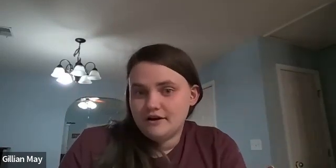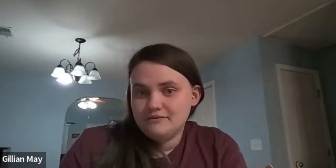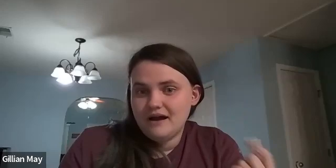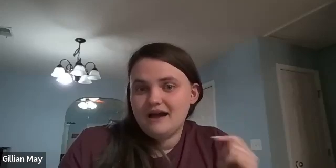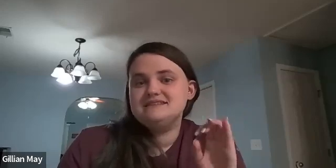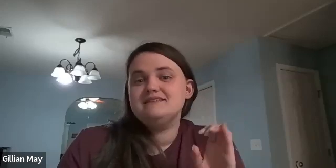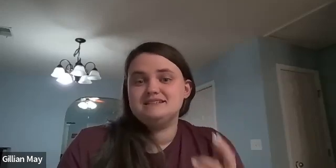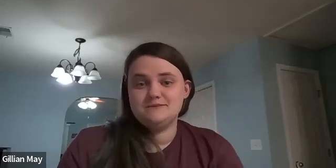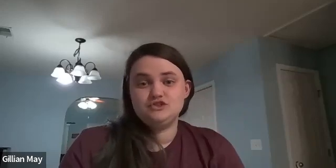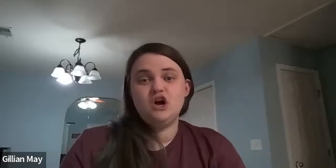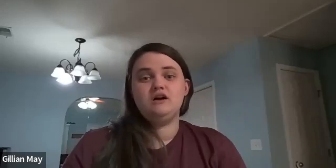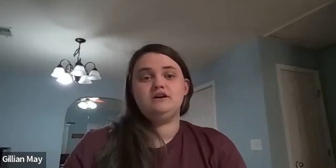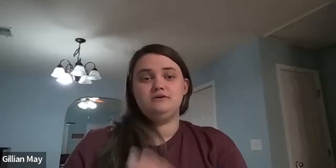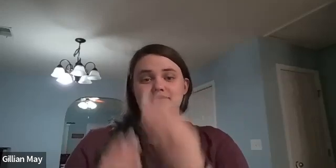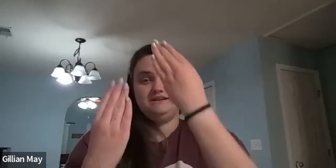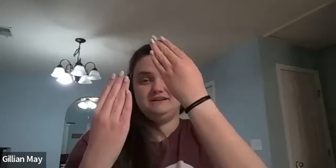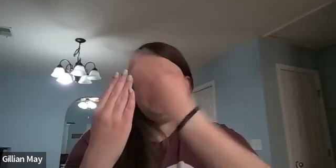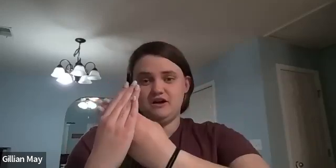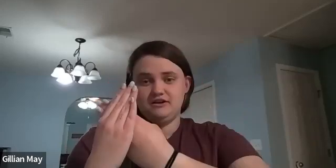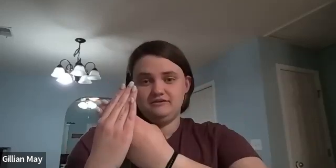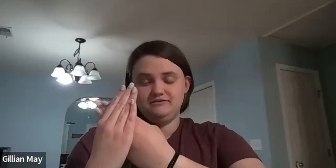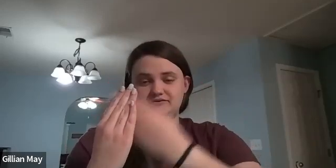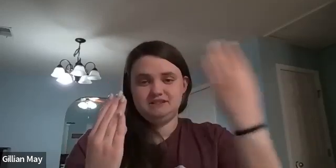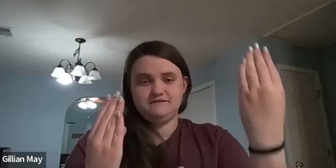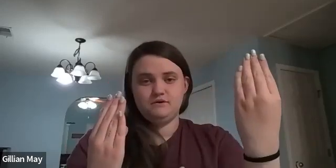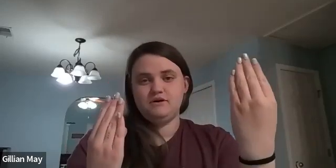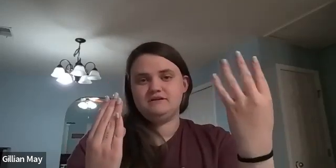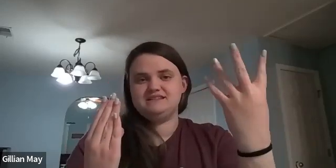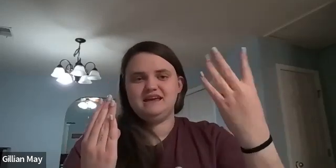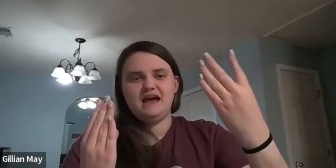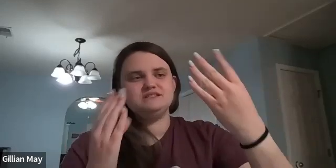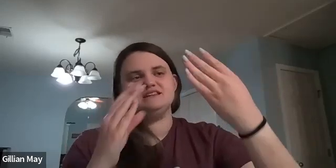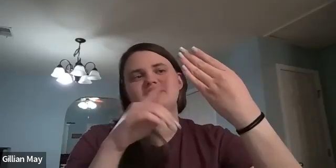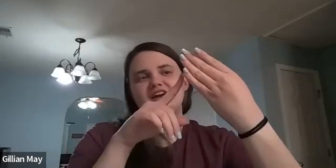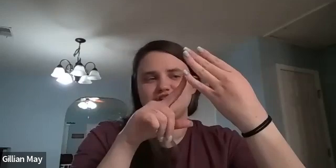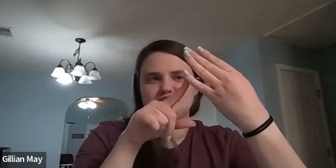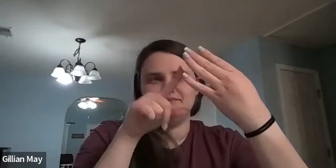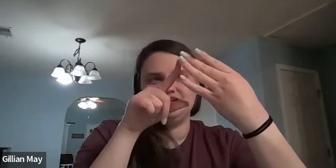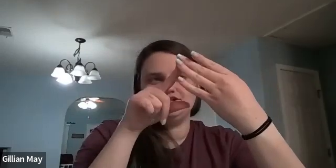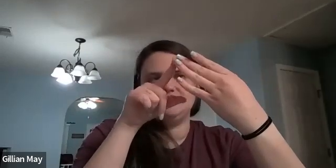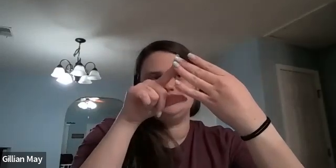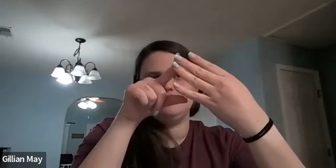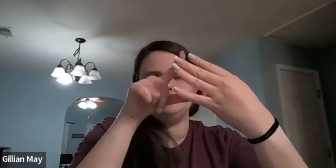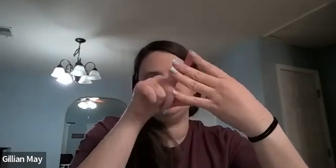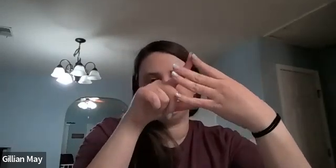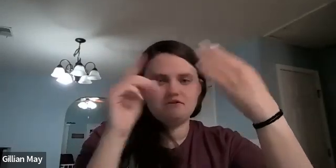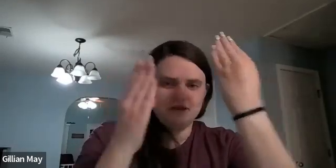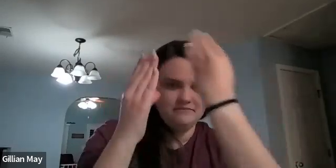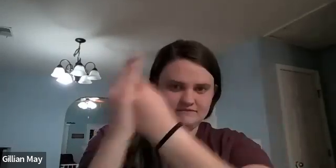taco, I see a lot of times for taco. It's the four, because like I always think of the layers. You got your meat, your cheese, your lettuce, and your sour cream.